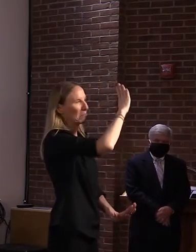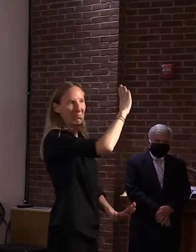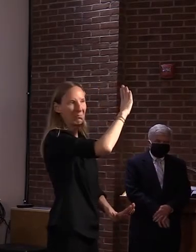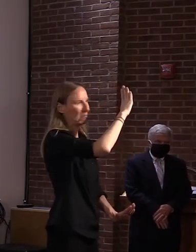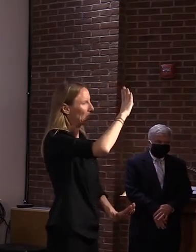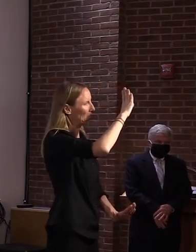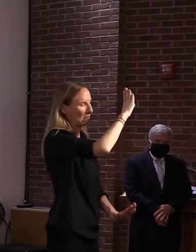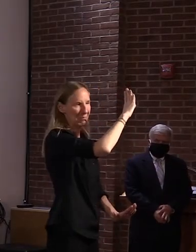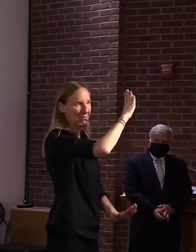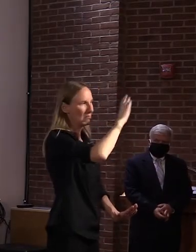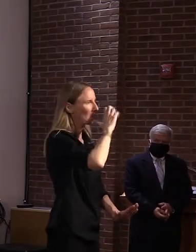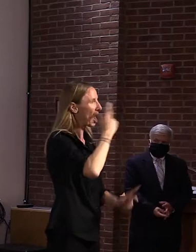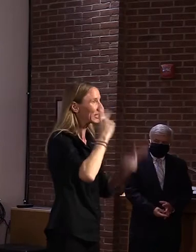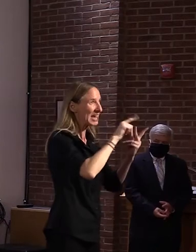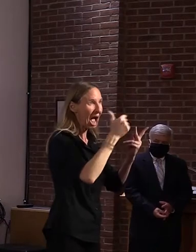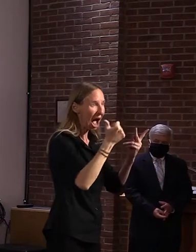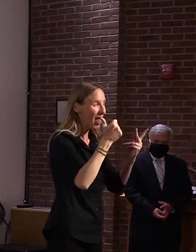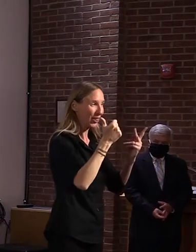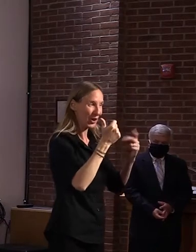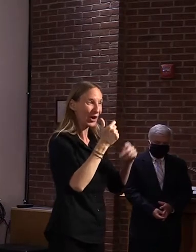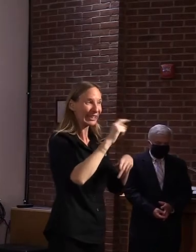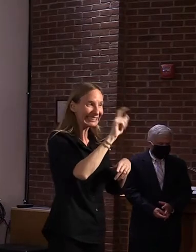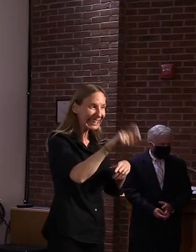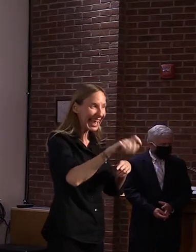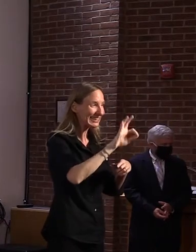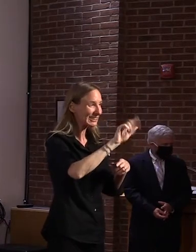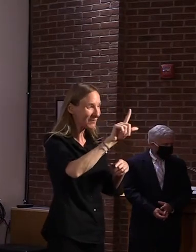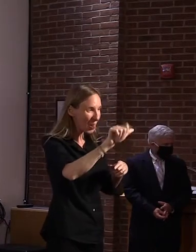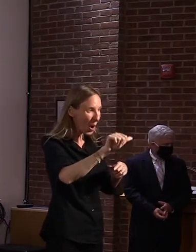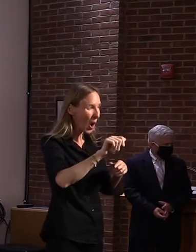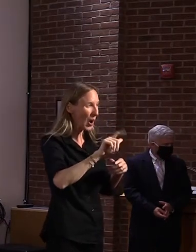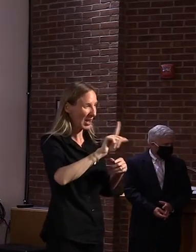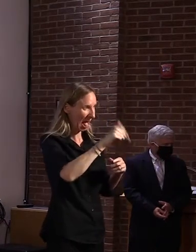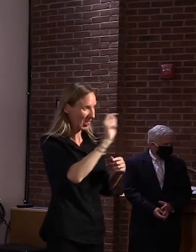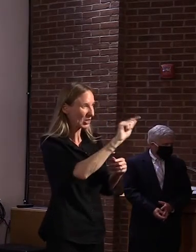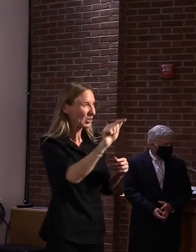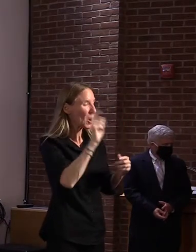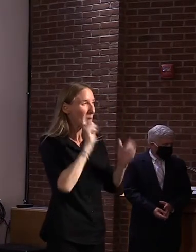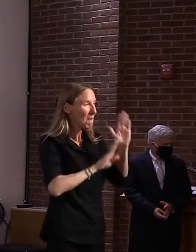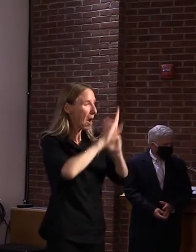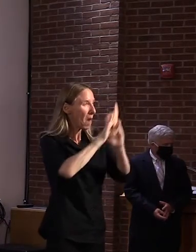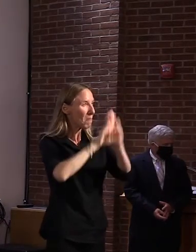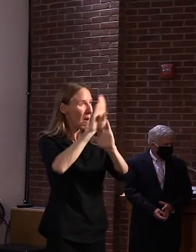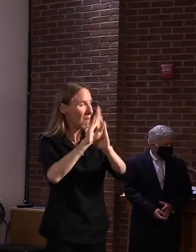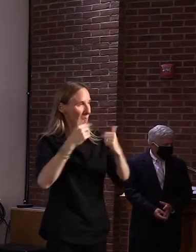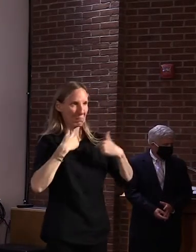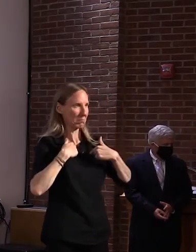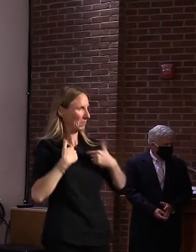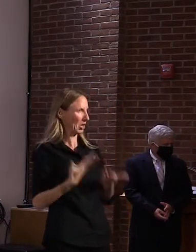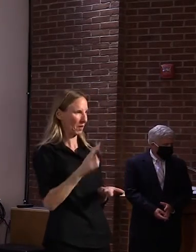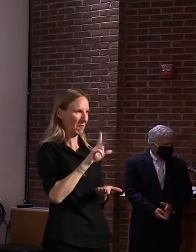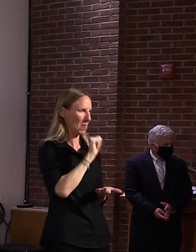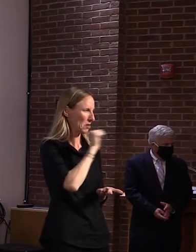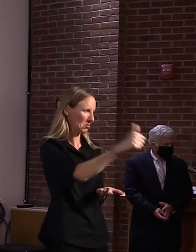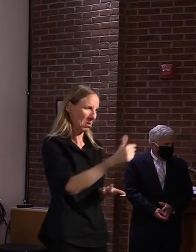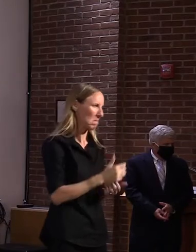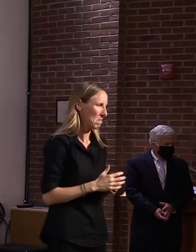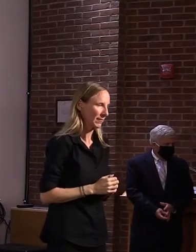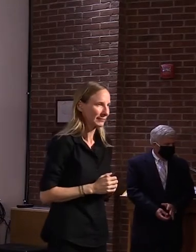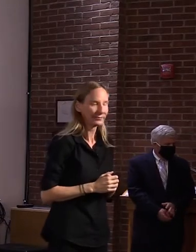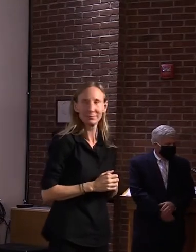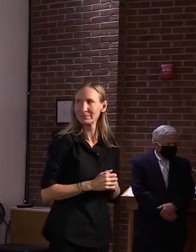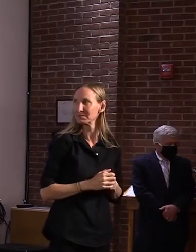that, unfortunately, many parts of our country are now experiencing. I want to spend a little time on this